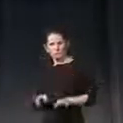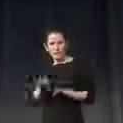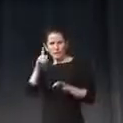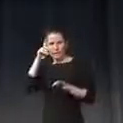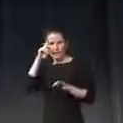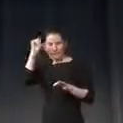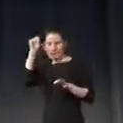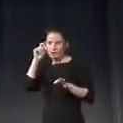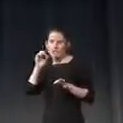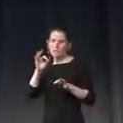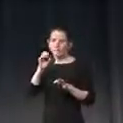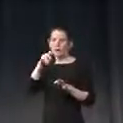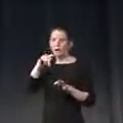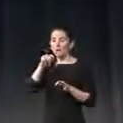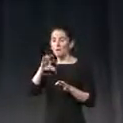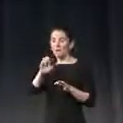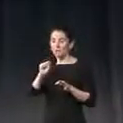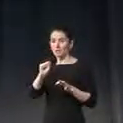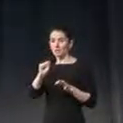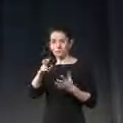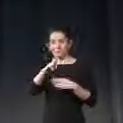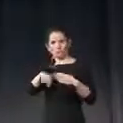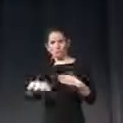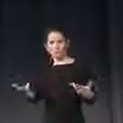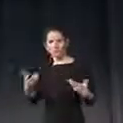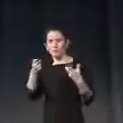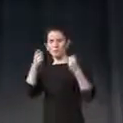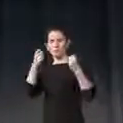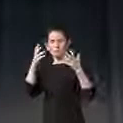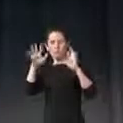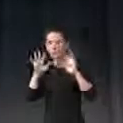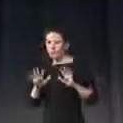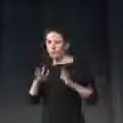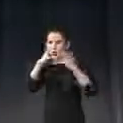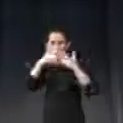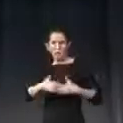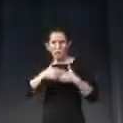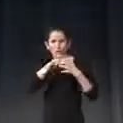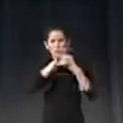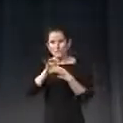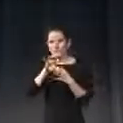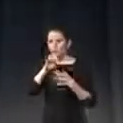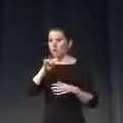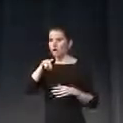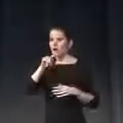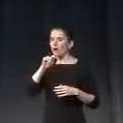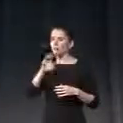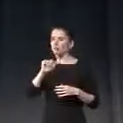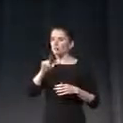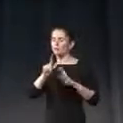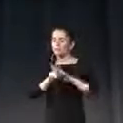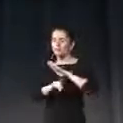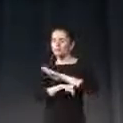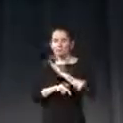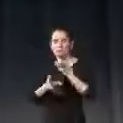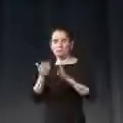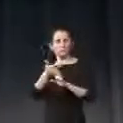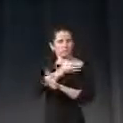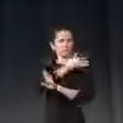Wonderful mechanical adaptations of optical principles, before undreamt of, and which otherwise would never have been